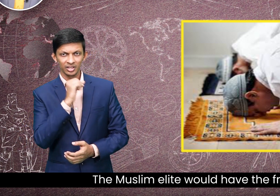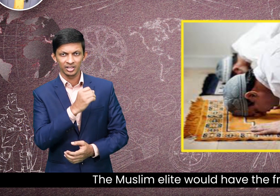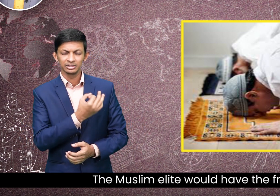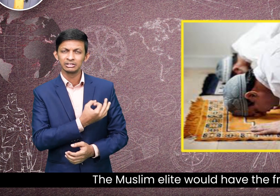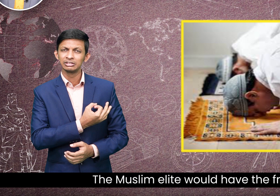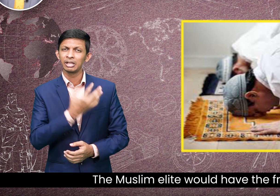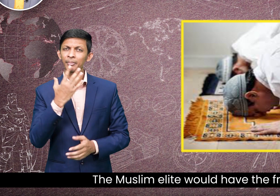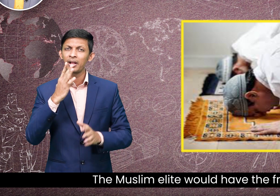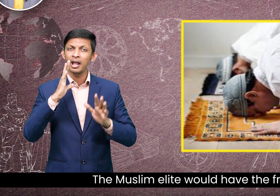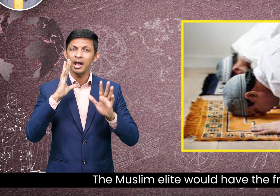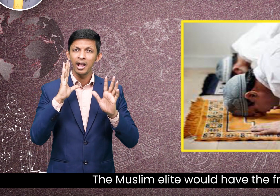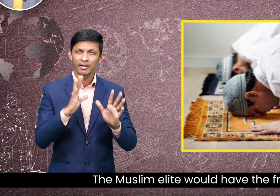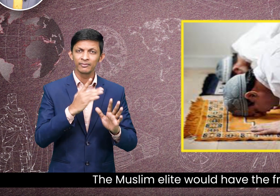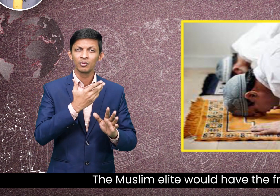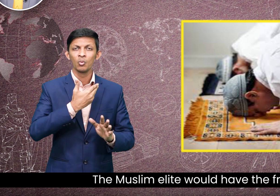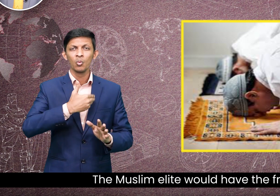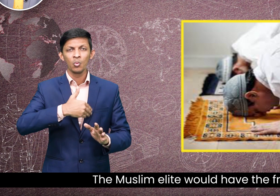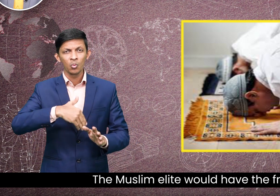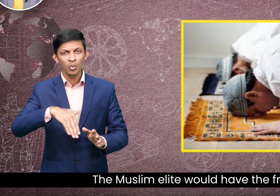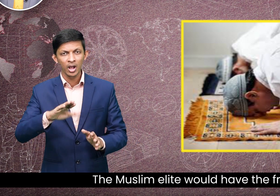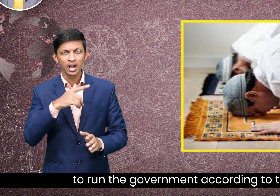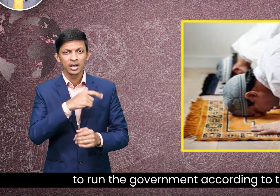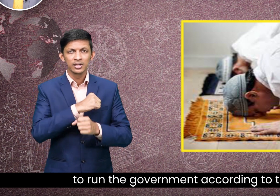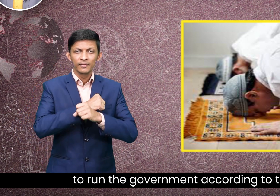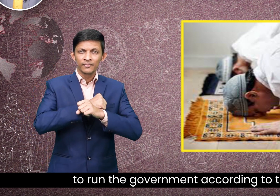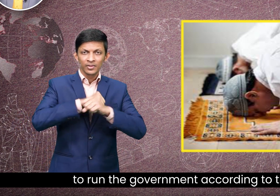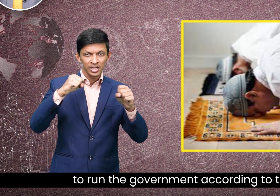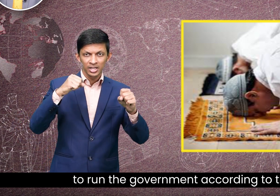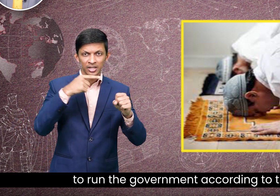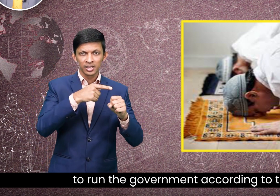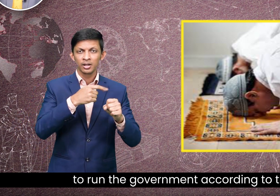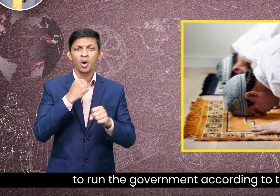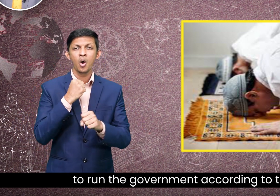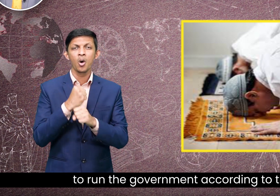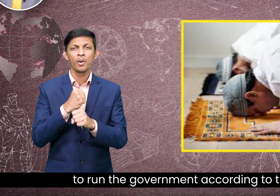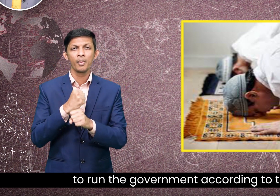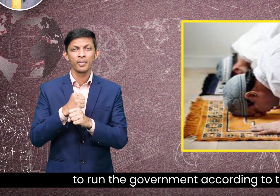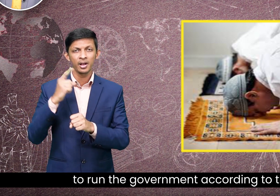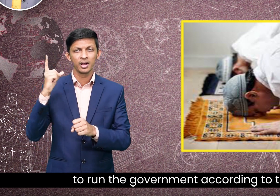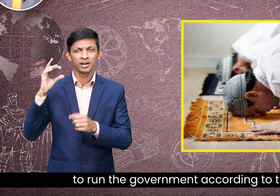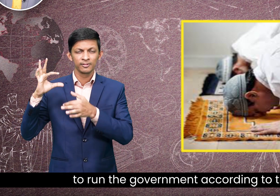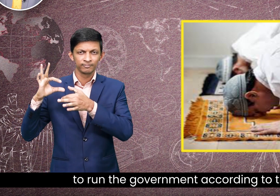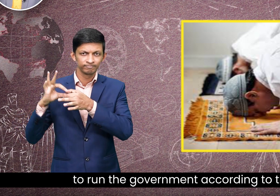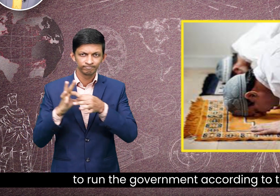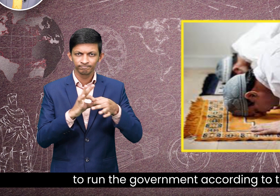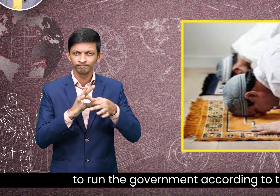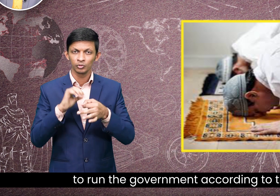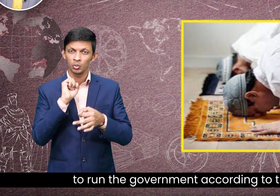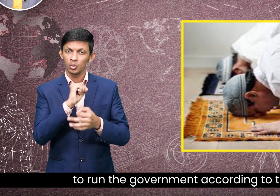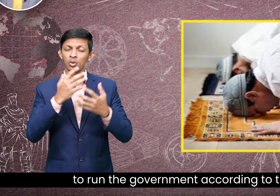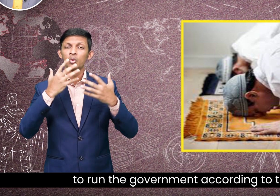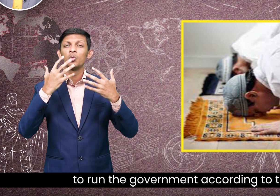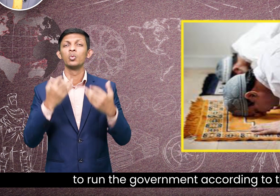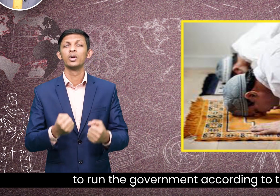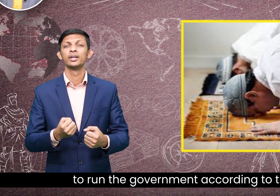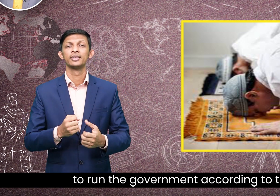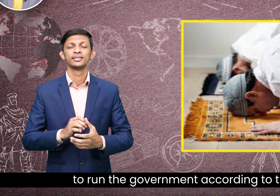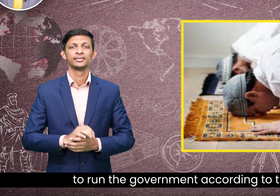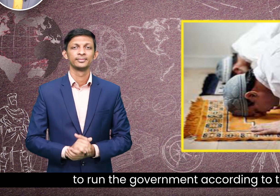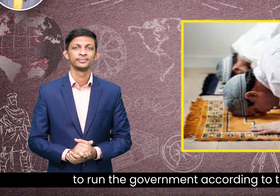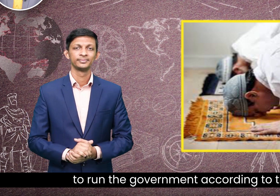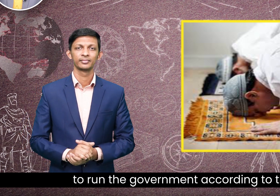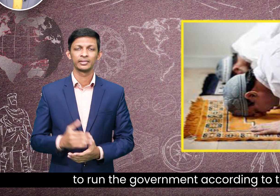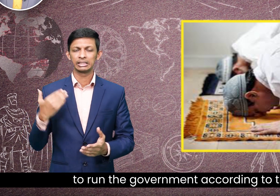The Muslim elite would have the freedom to run the government according to their needs.